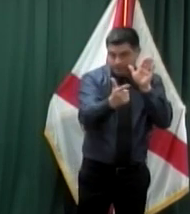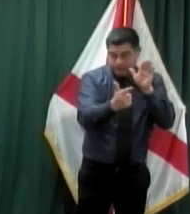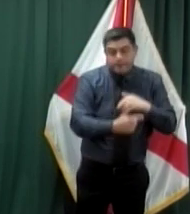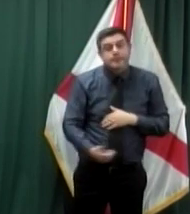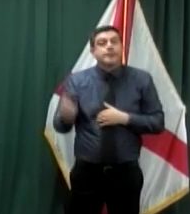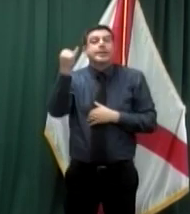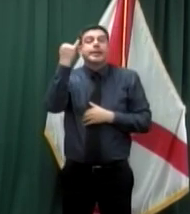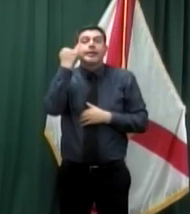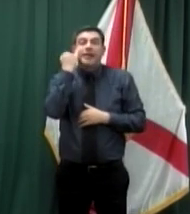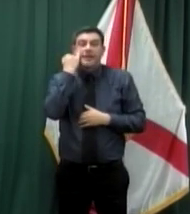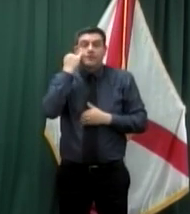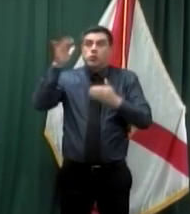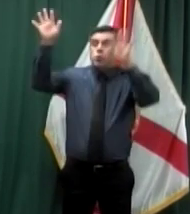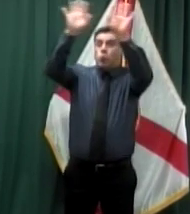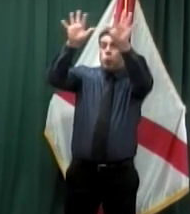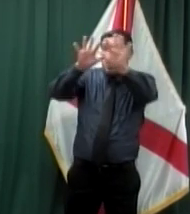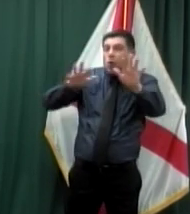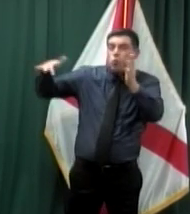column of smoke.